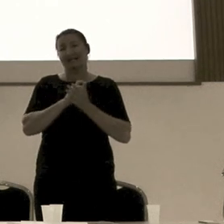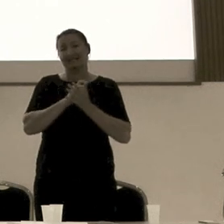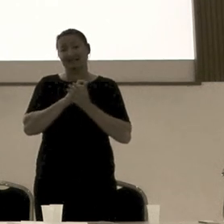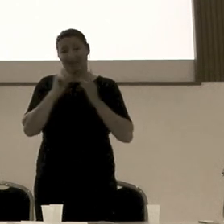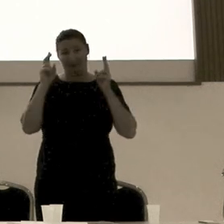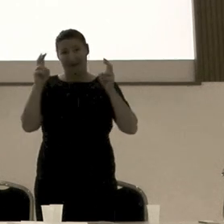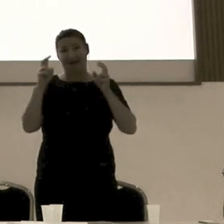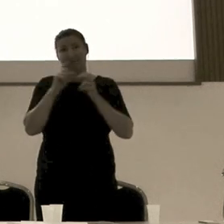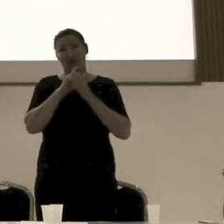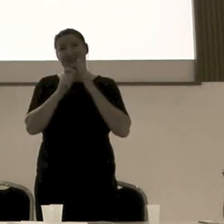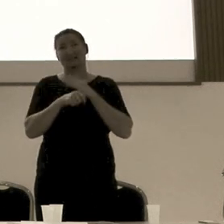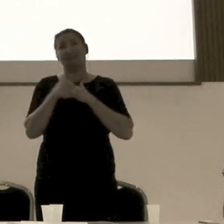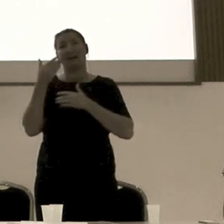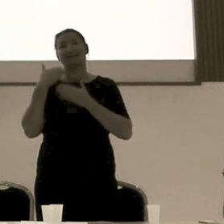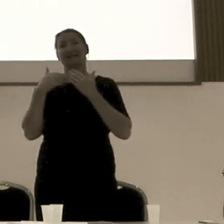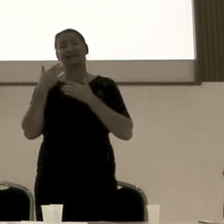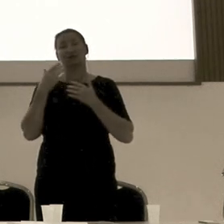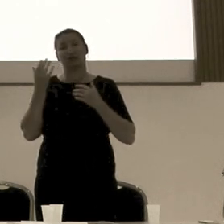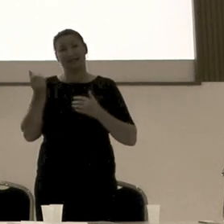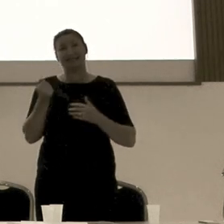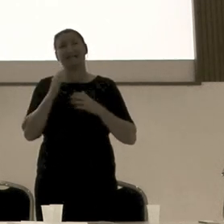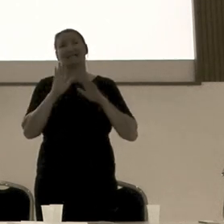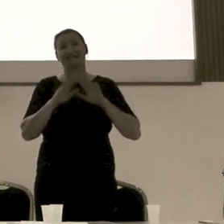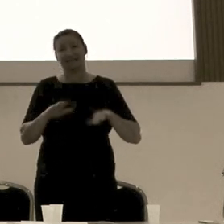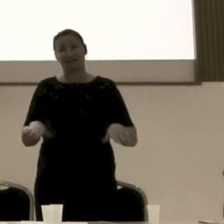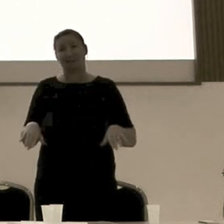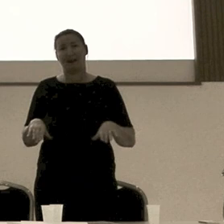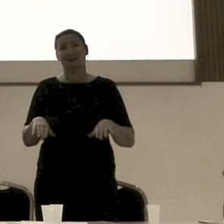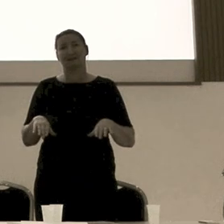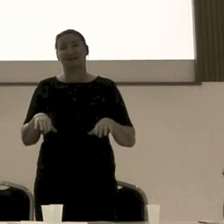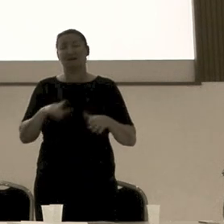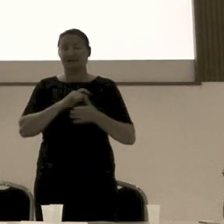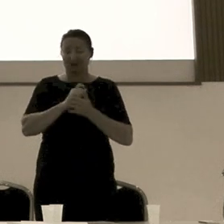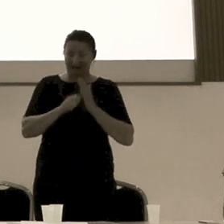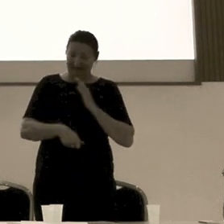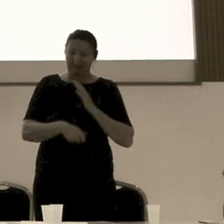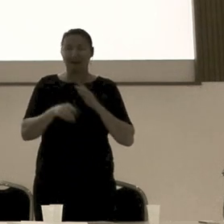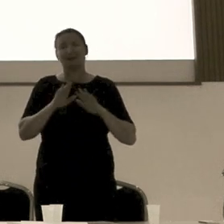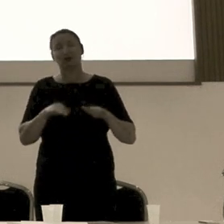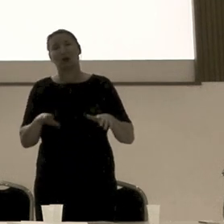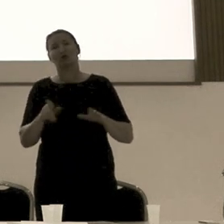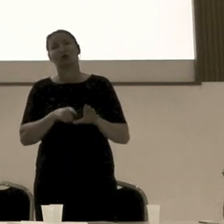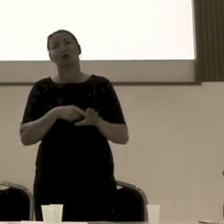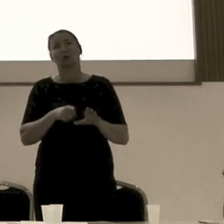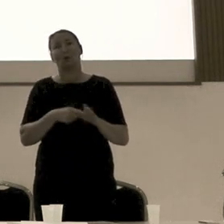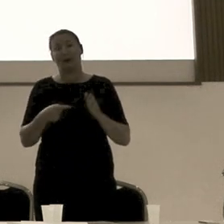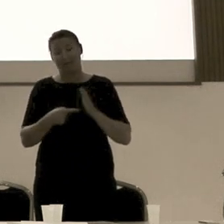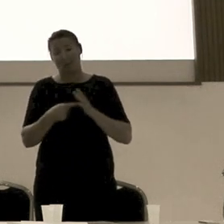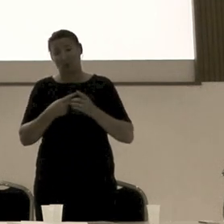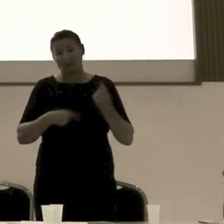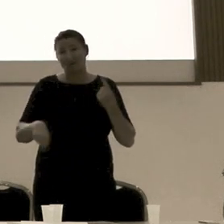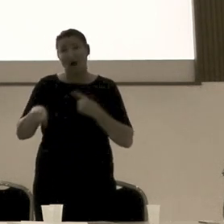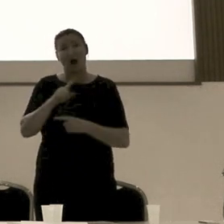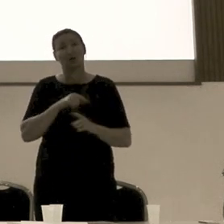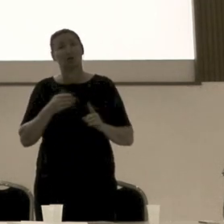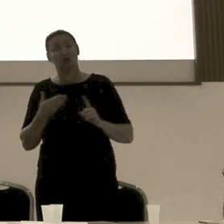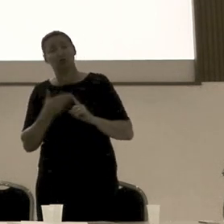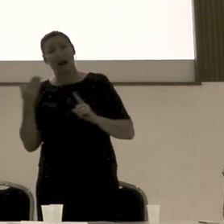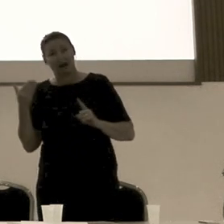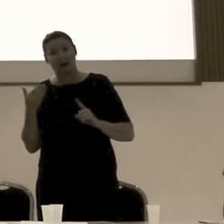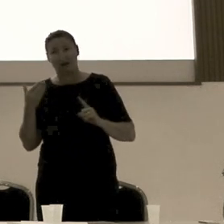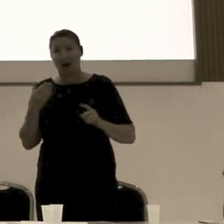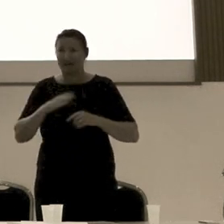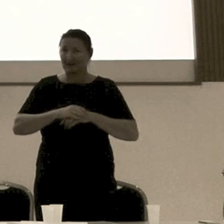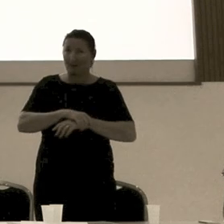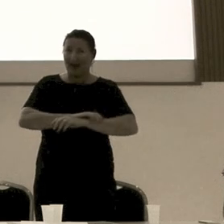this year is Disability Children and Youth, and I think it is really important for us to recognize and encourage the incredible